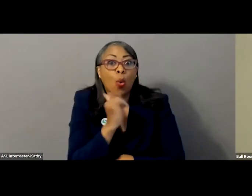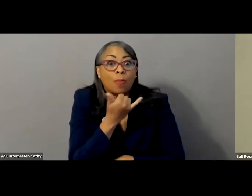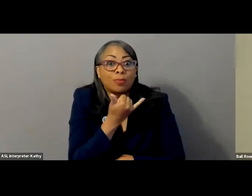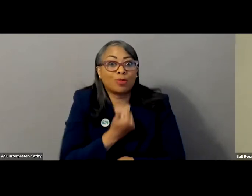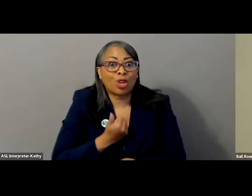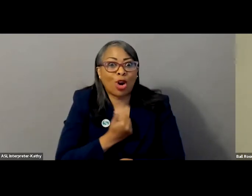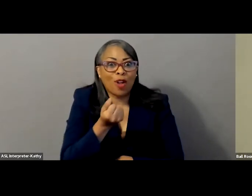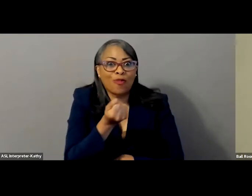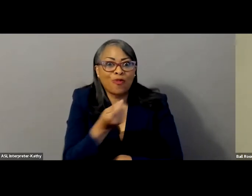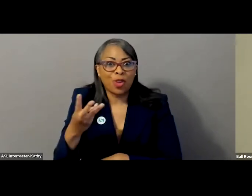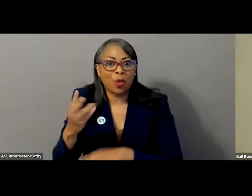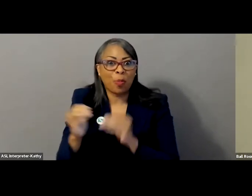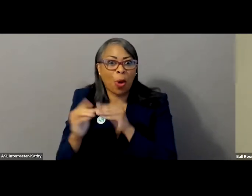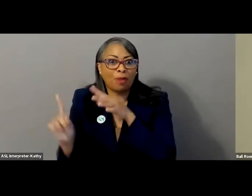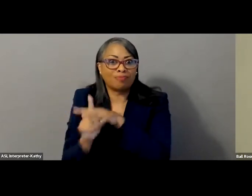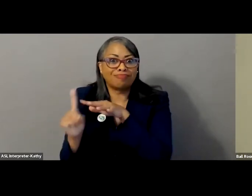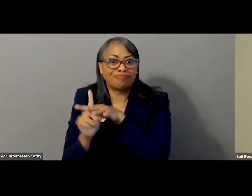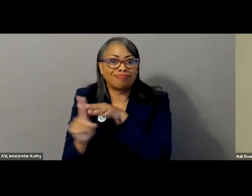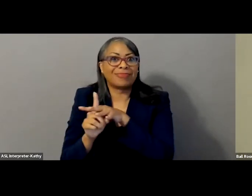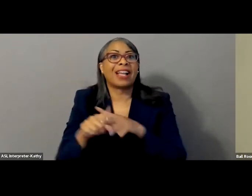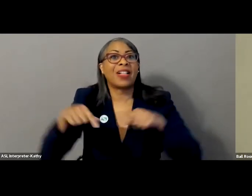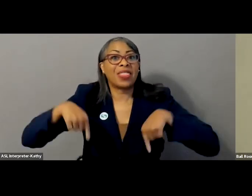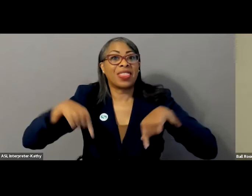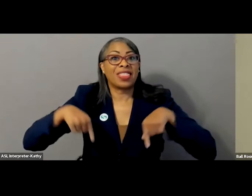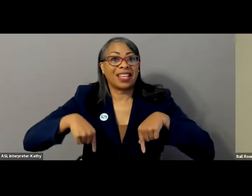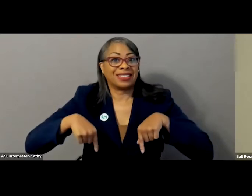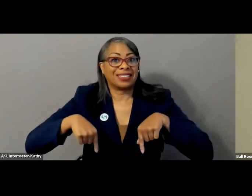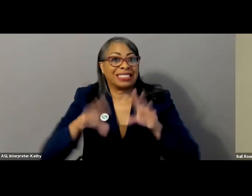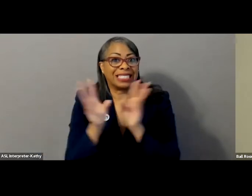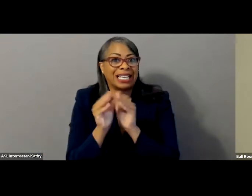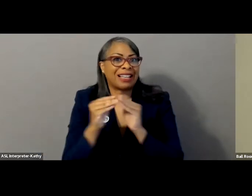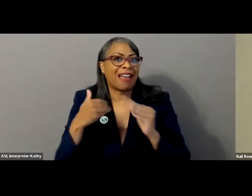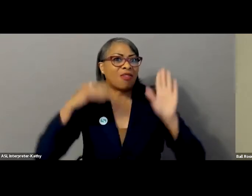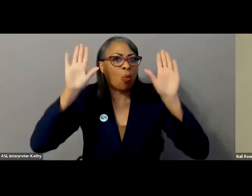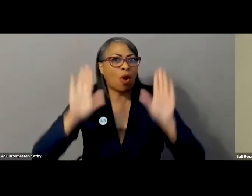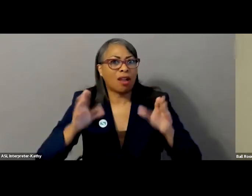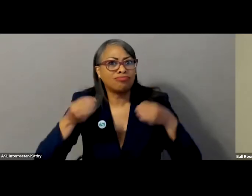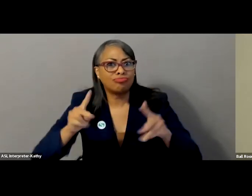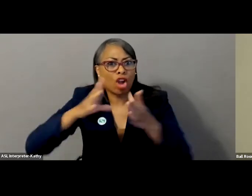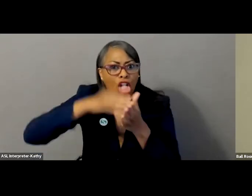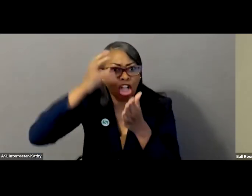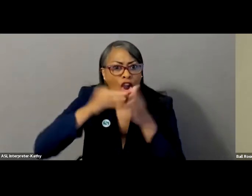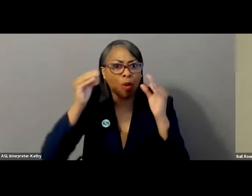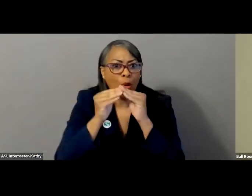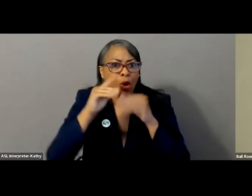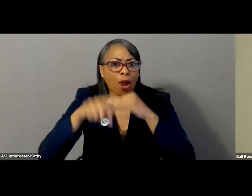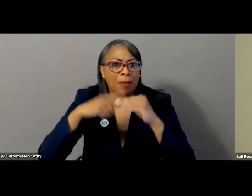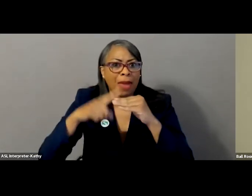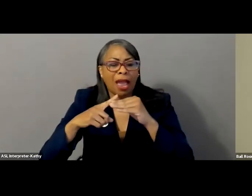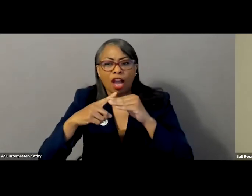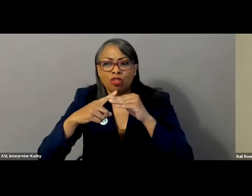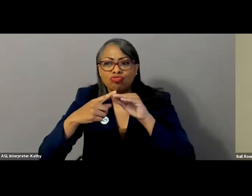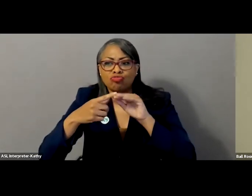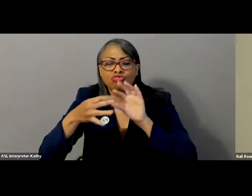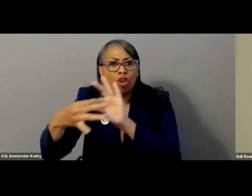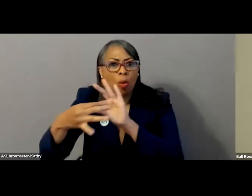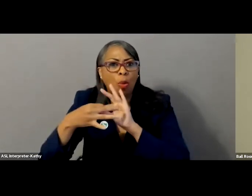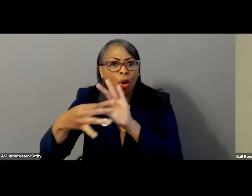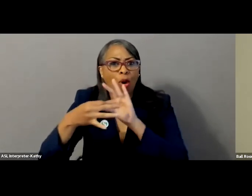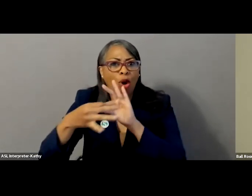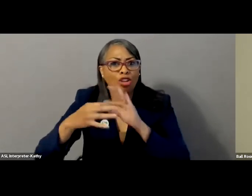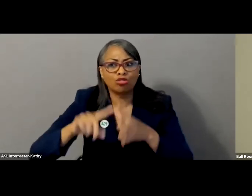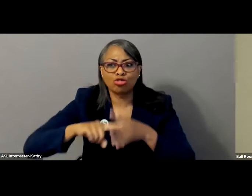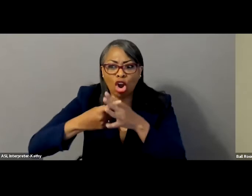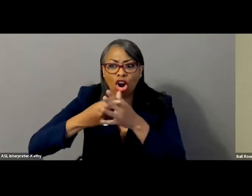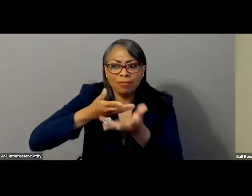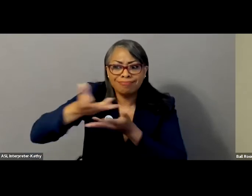of what's coming already. In this session, we have the wonderful opportunity to learn more about the report and engage in conversation about